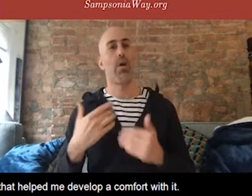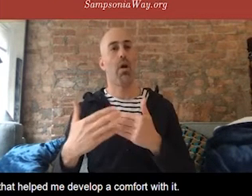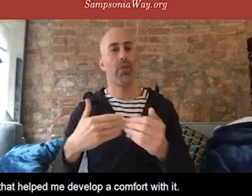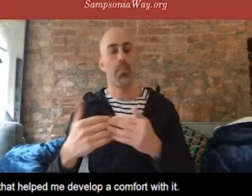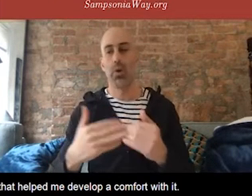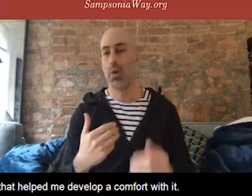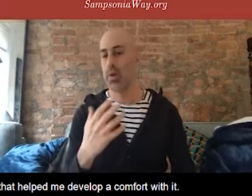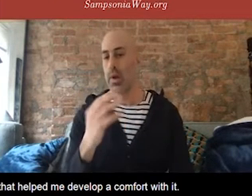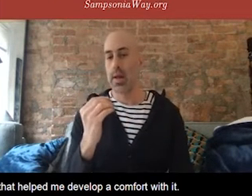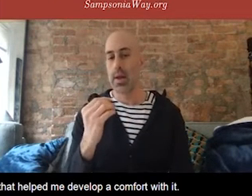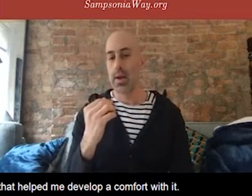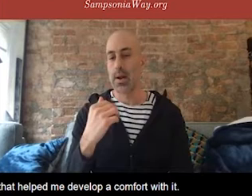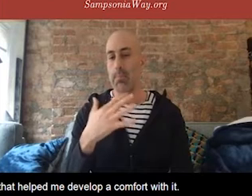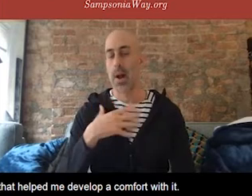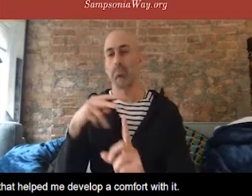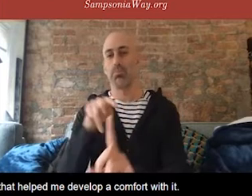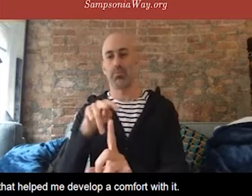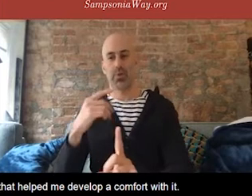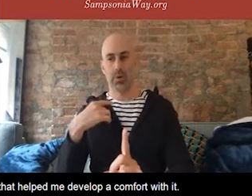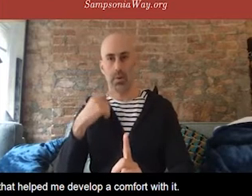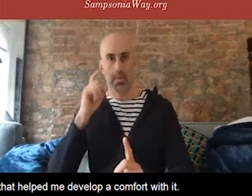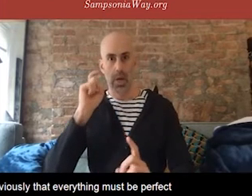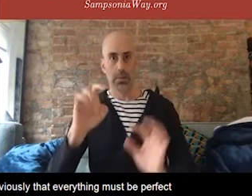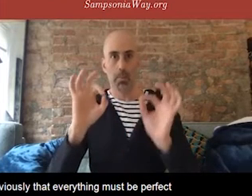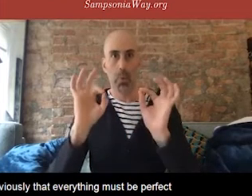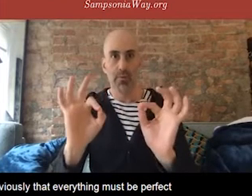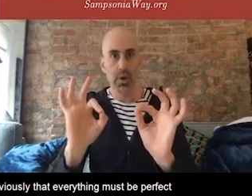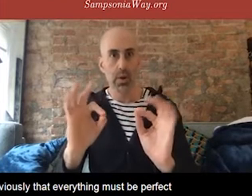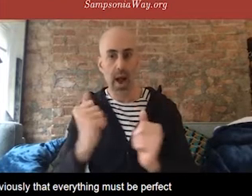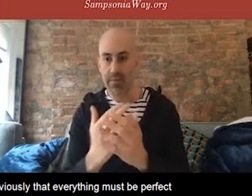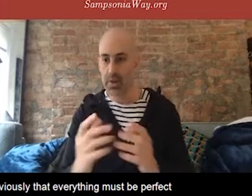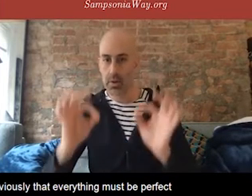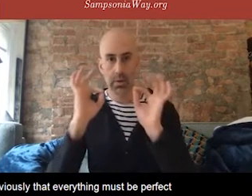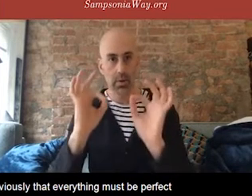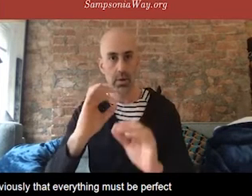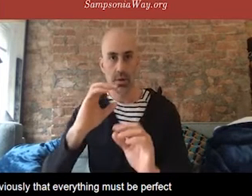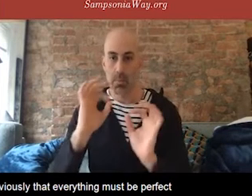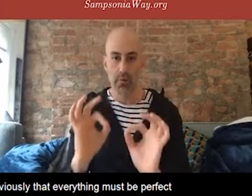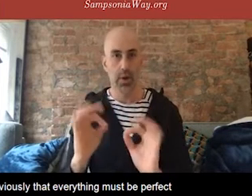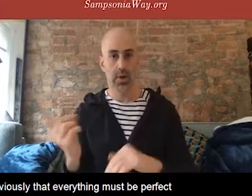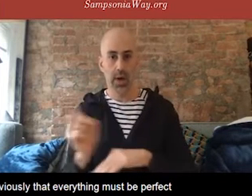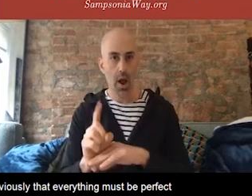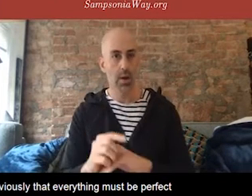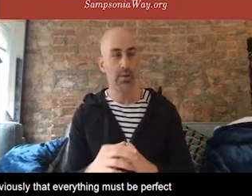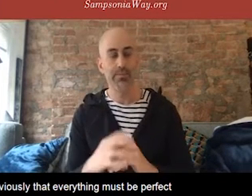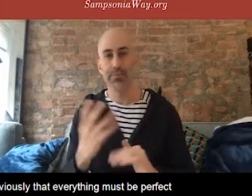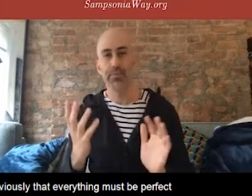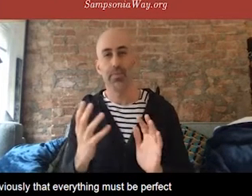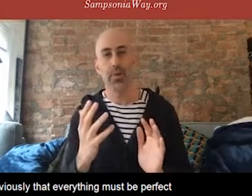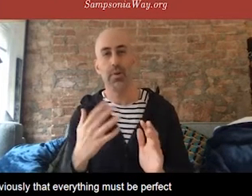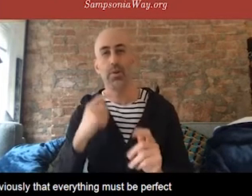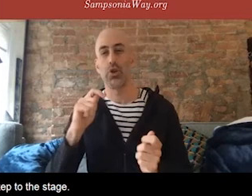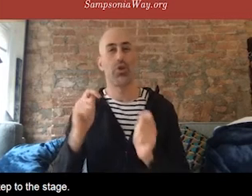That was something I realized over time, and that helped me develop a comfort with it. And then I also had this perspective previously that everything must